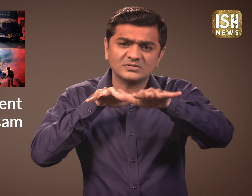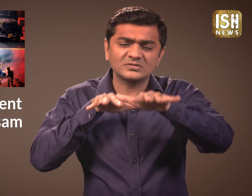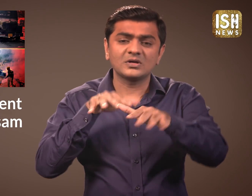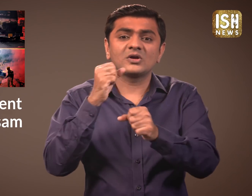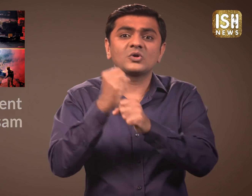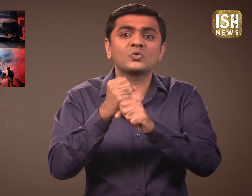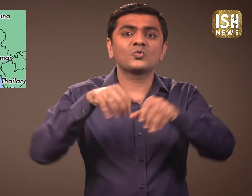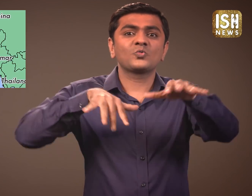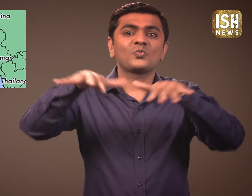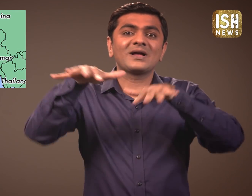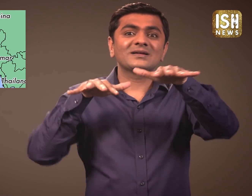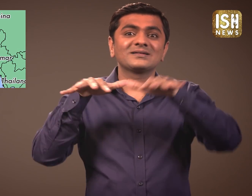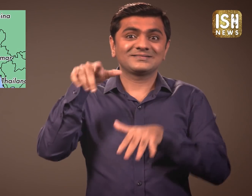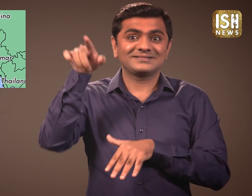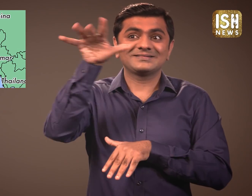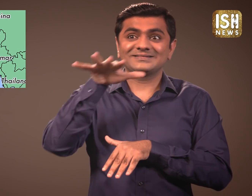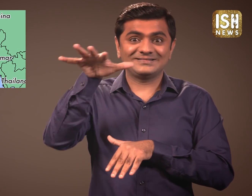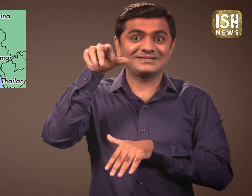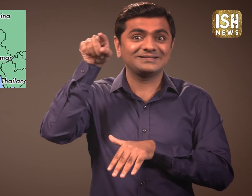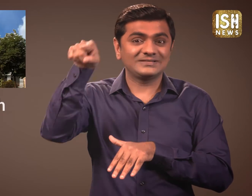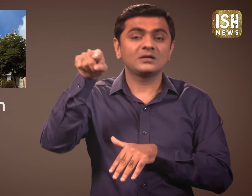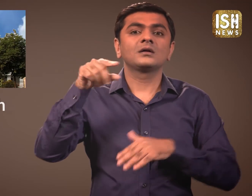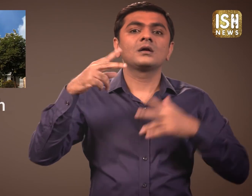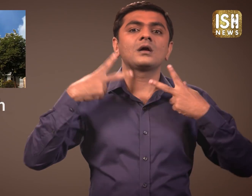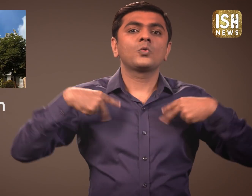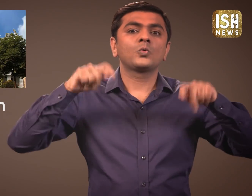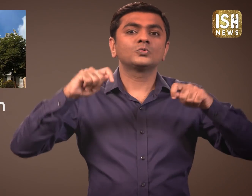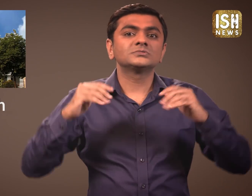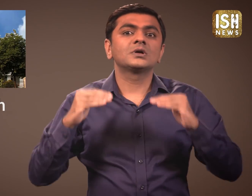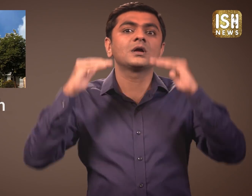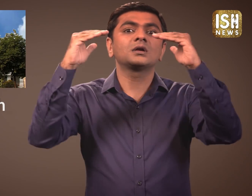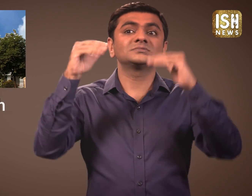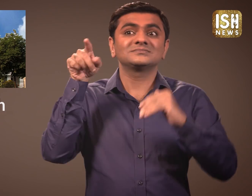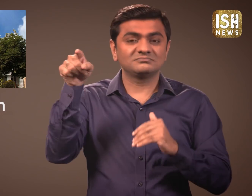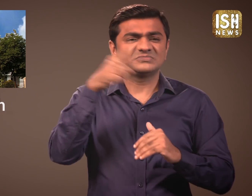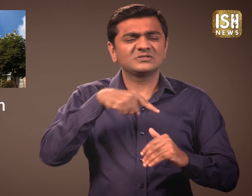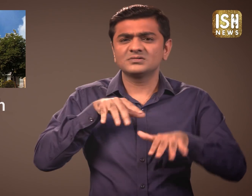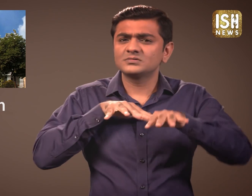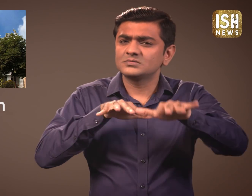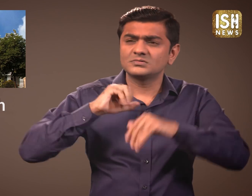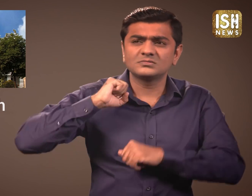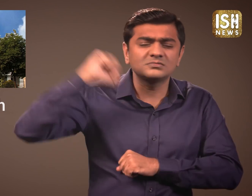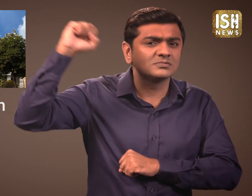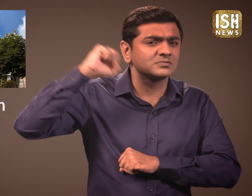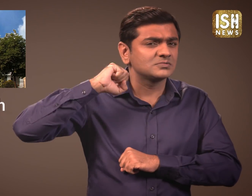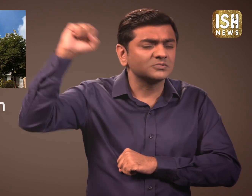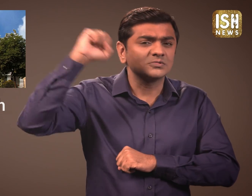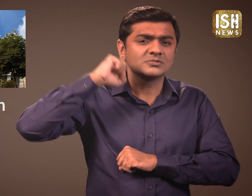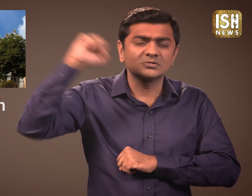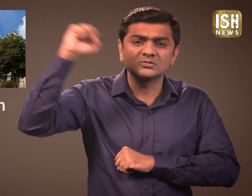Hundreds of protesters gathered outside the Guwahati High Court and were aggressively